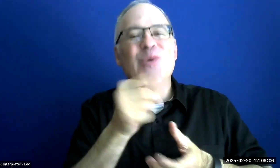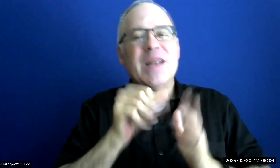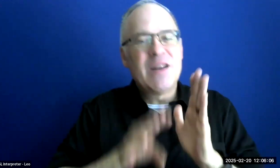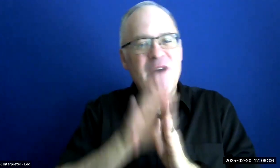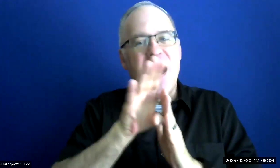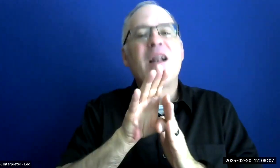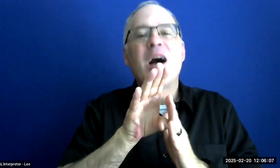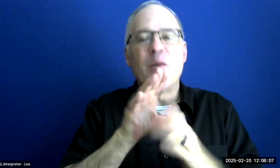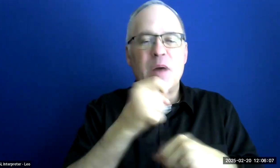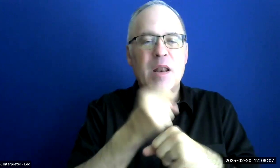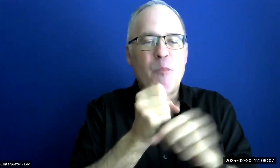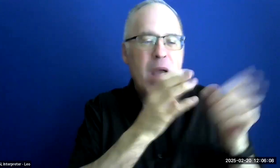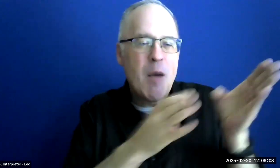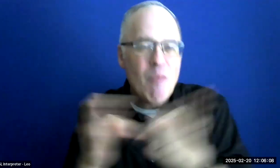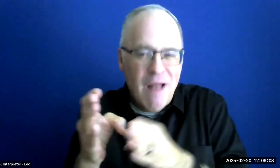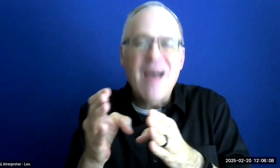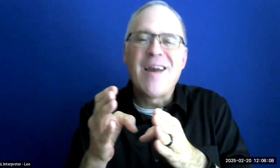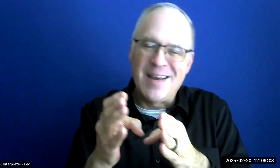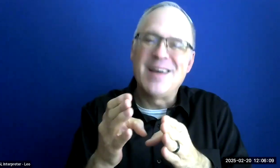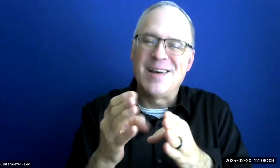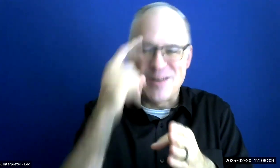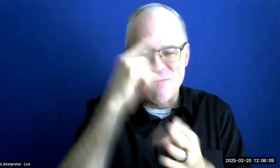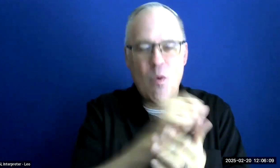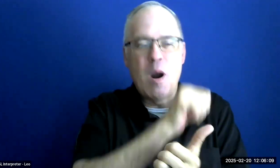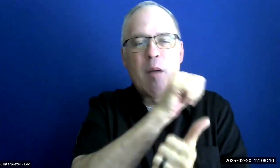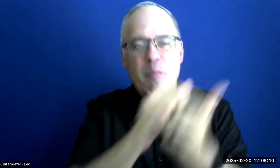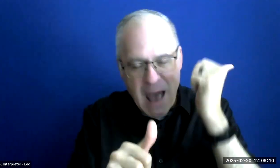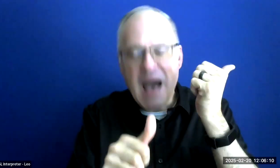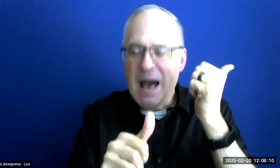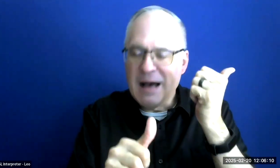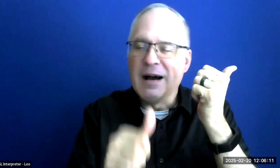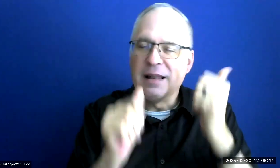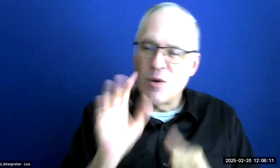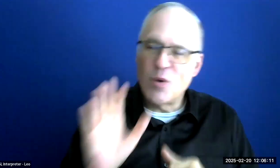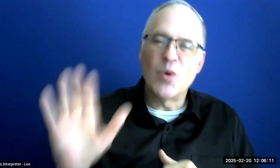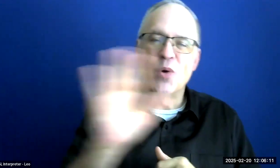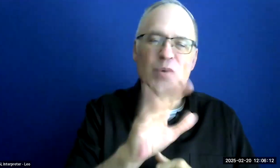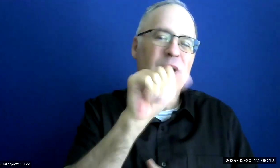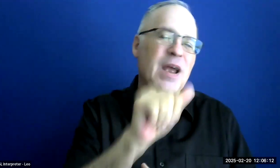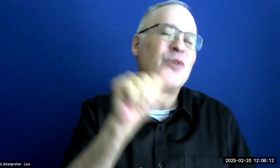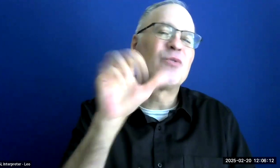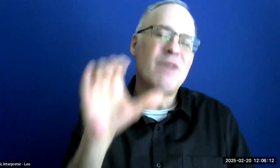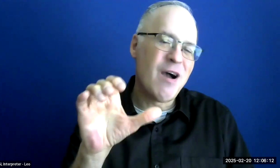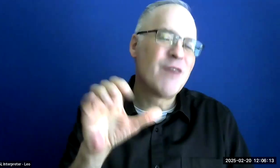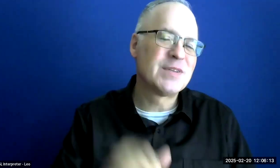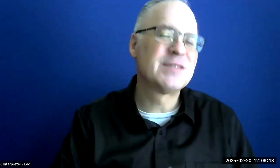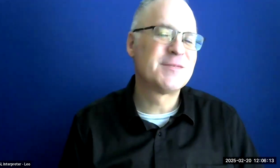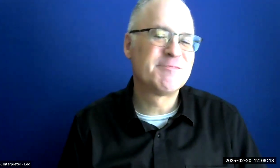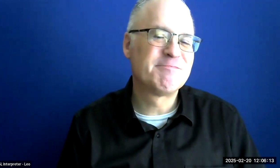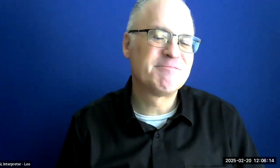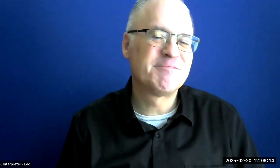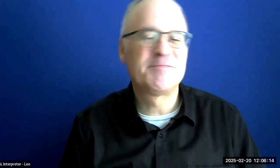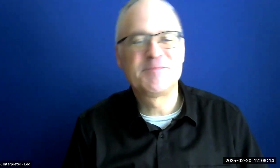executing a plan to get regionalization overwhelmingly approved in your annual